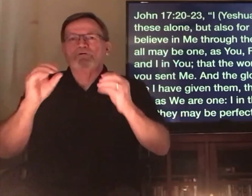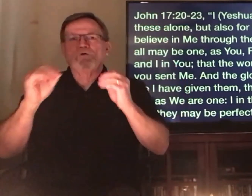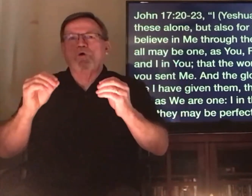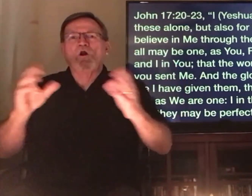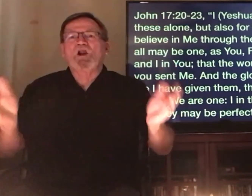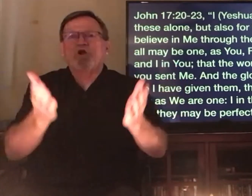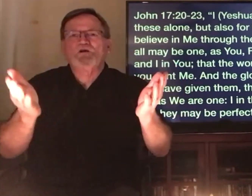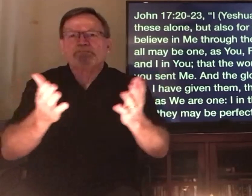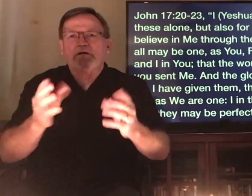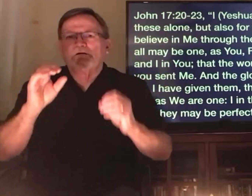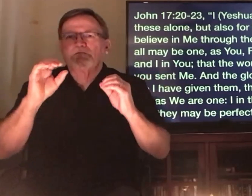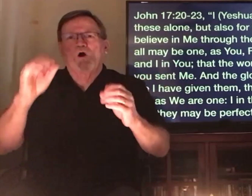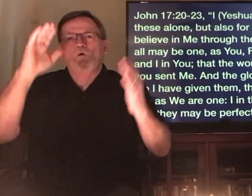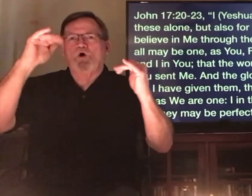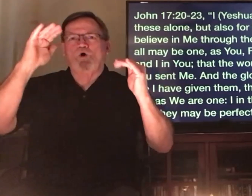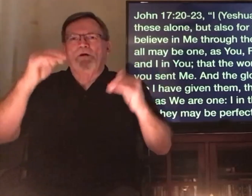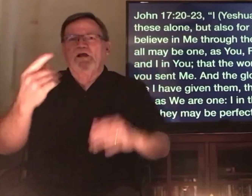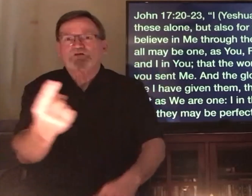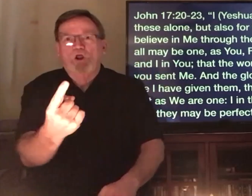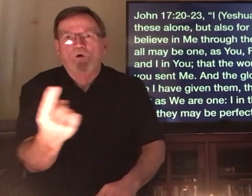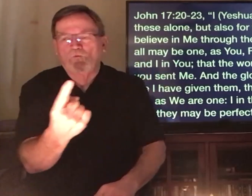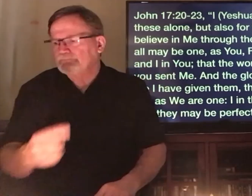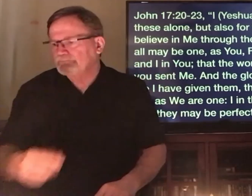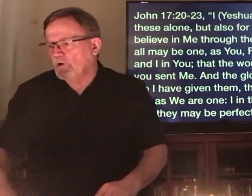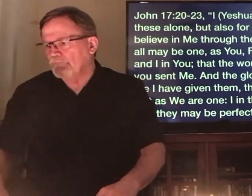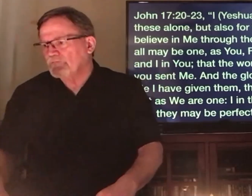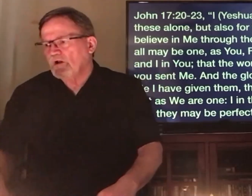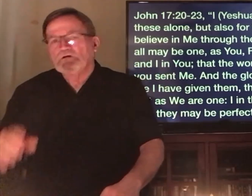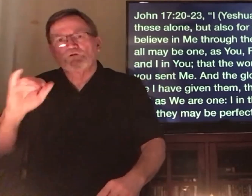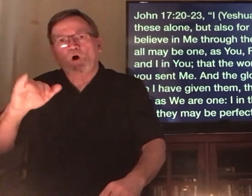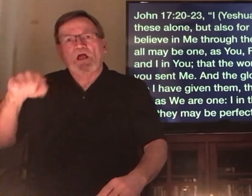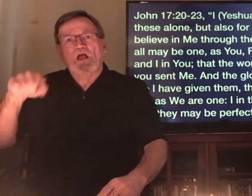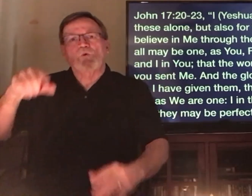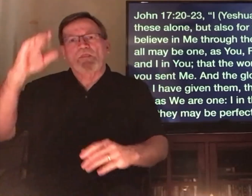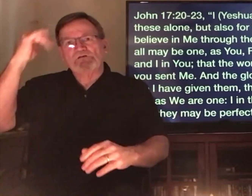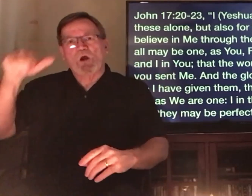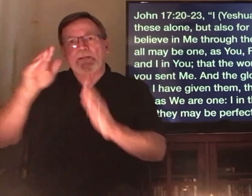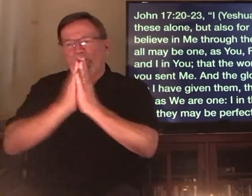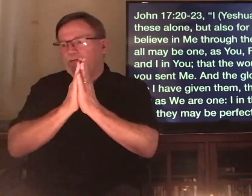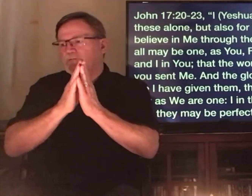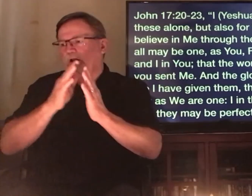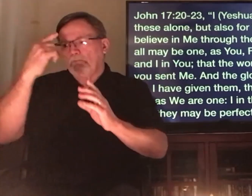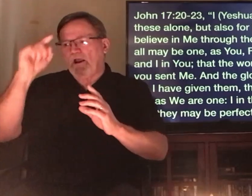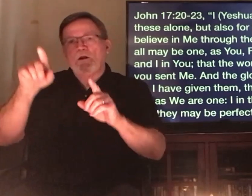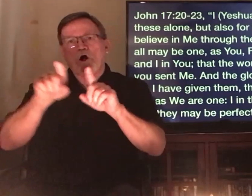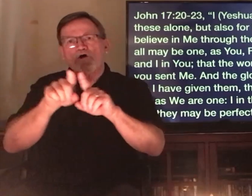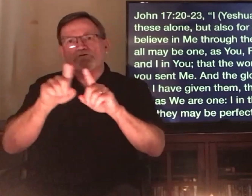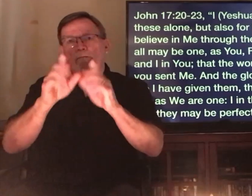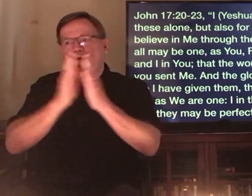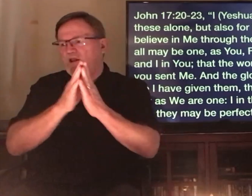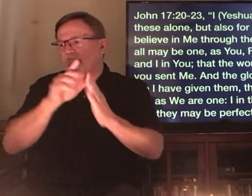Wow. And that's a beautiful picture of one new man, people, in Yeshua